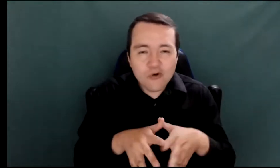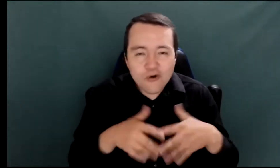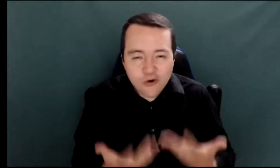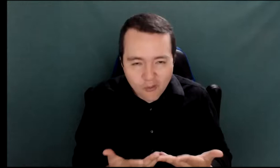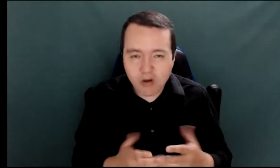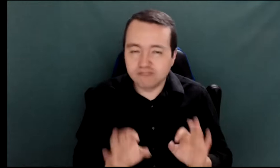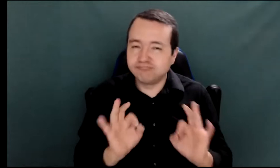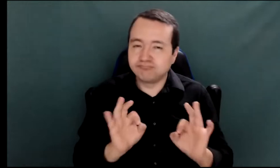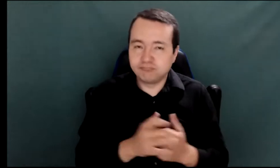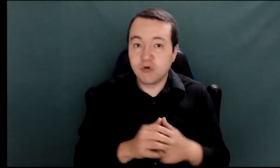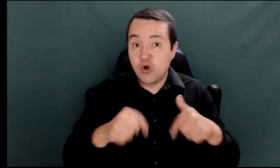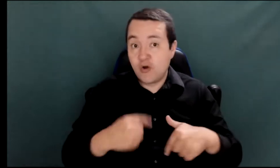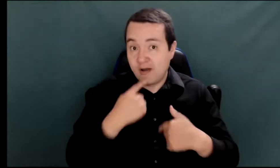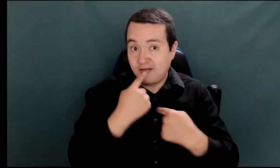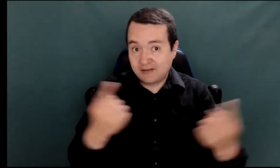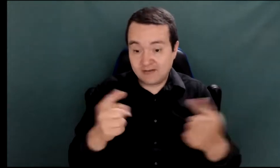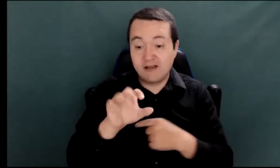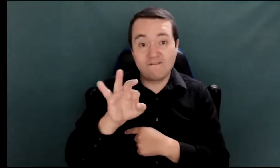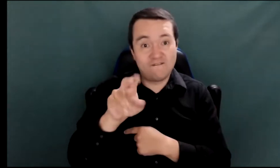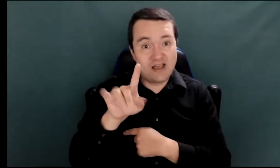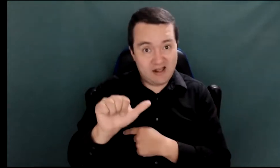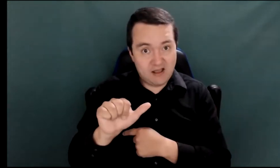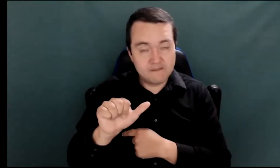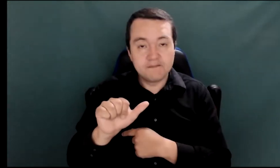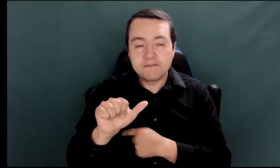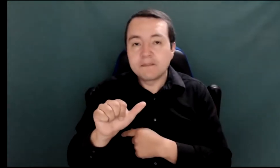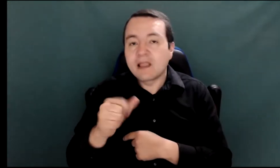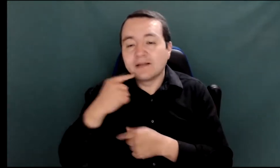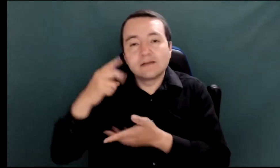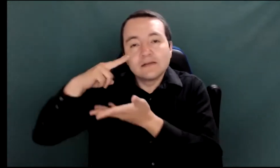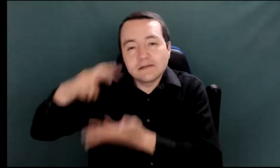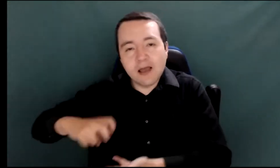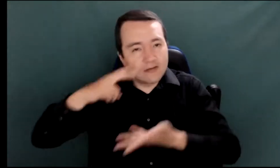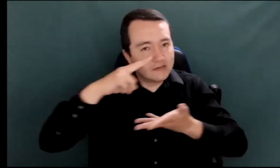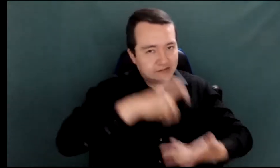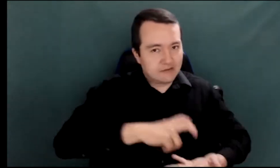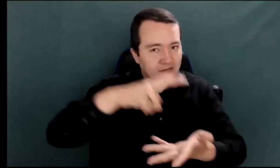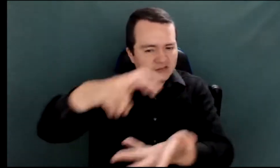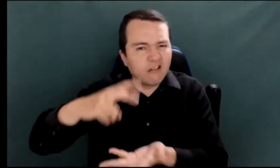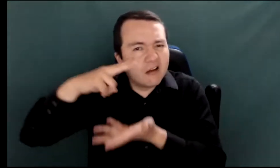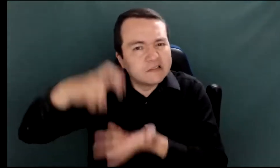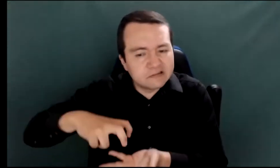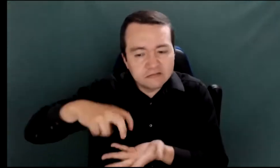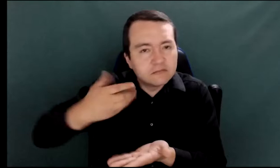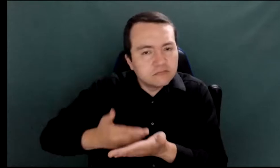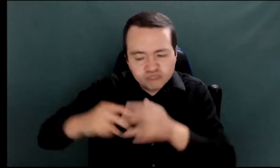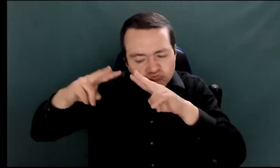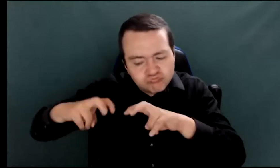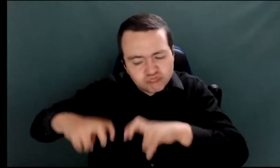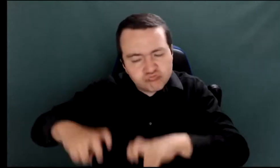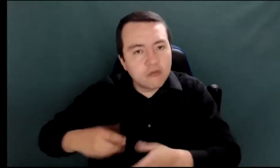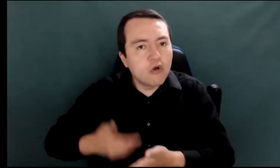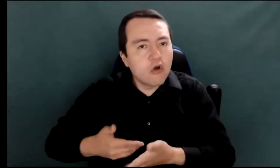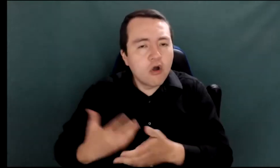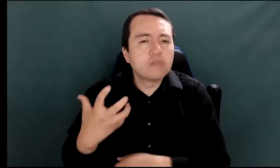a knowledge exchange, and we've been seeing it also looking at scientific knowledge, but we also